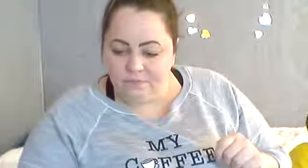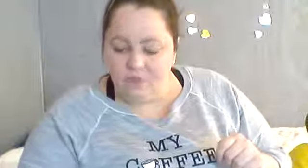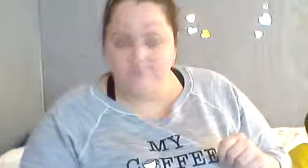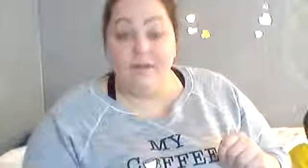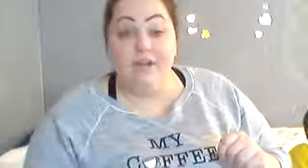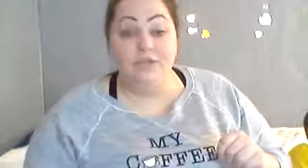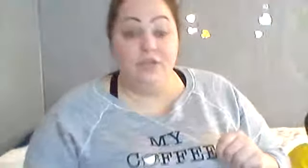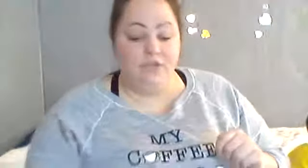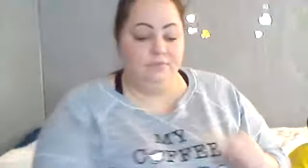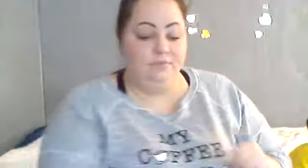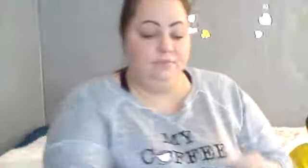Fire truck.